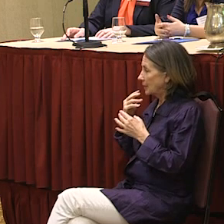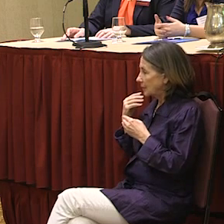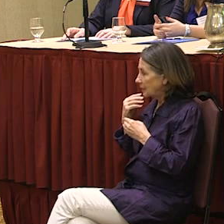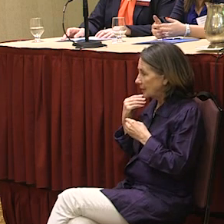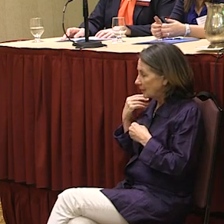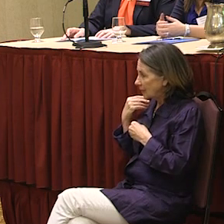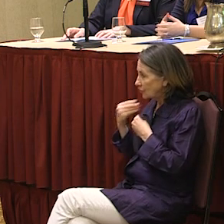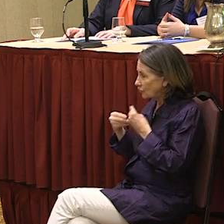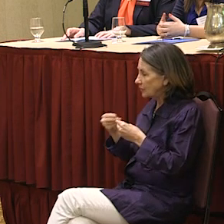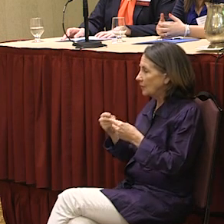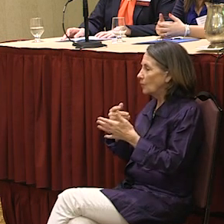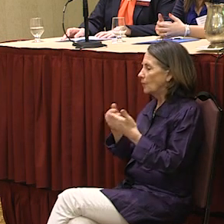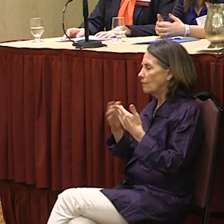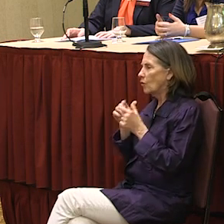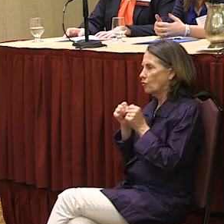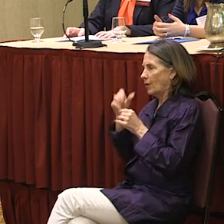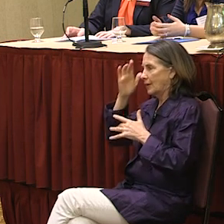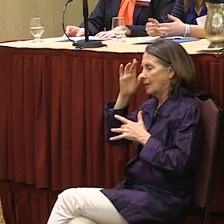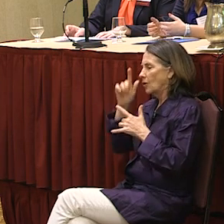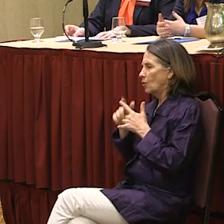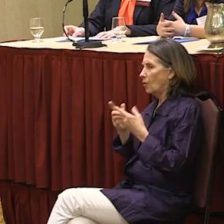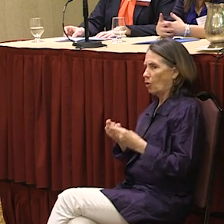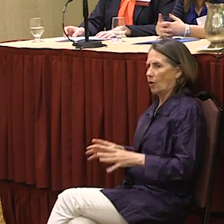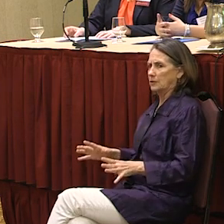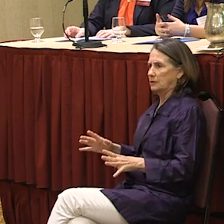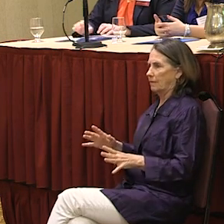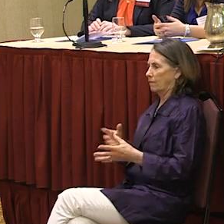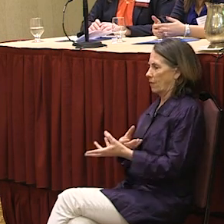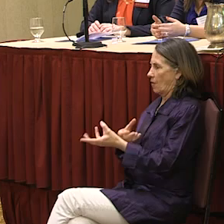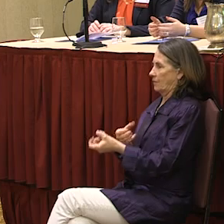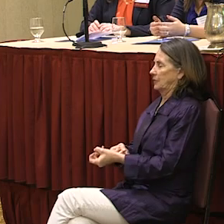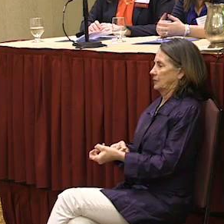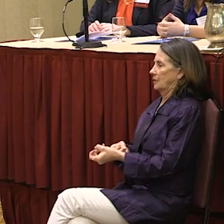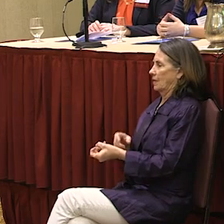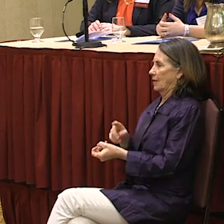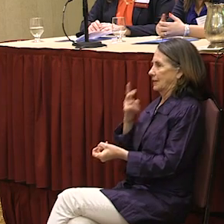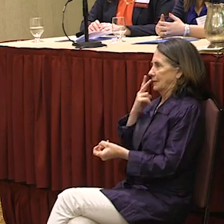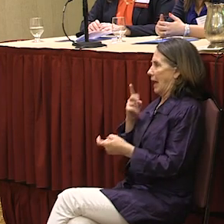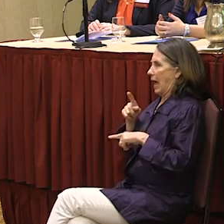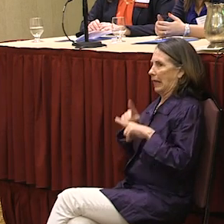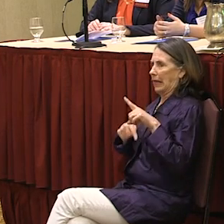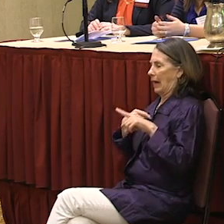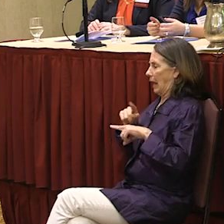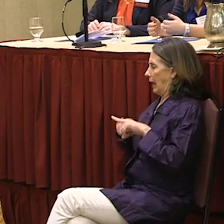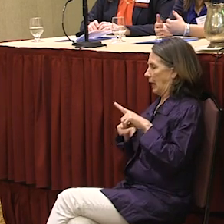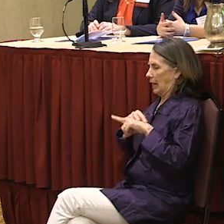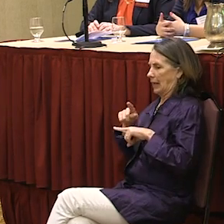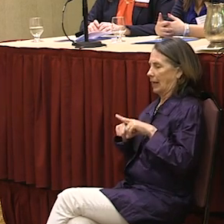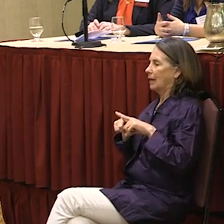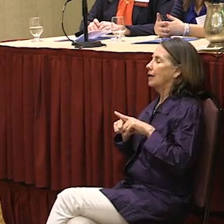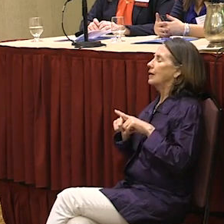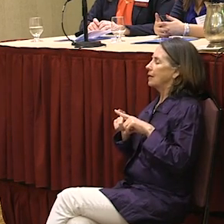for a chronic condition. Those people that are at a loss of self-confidence, they only see what they can't do anymore.